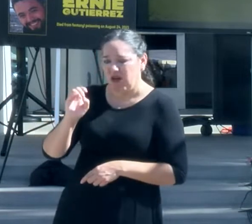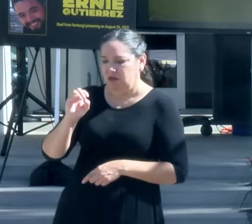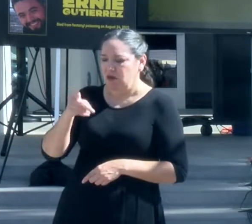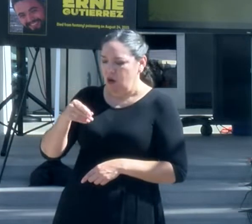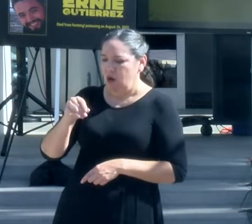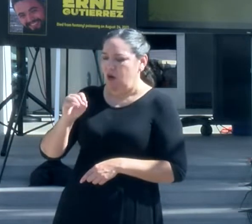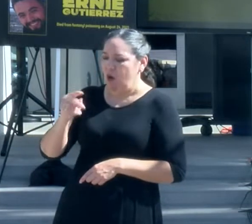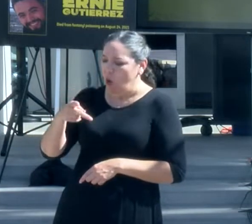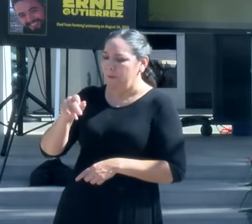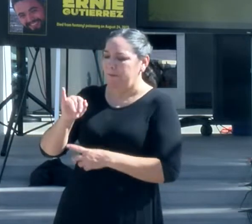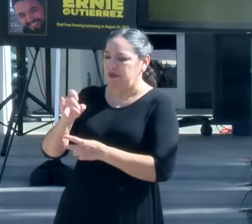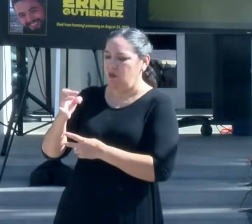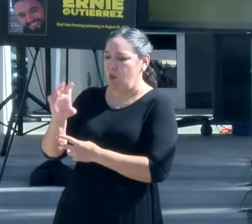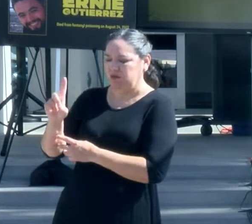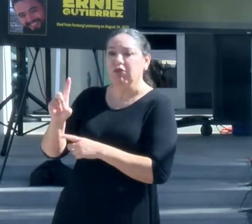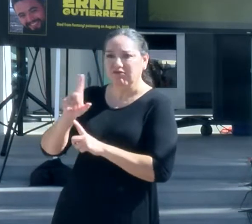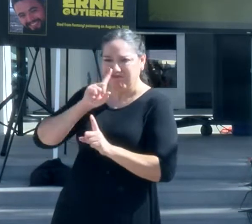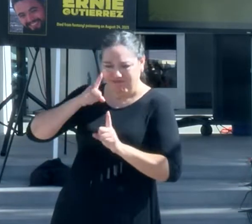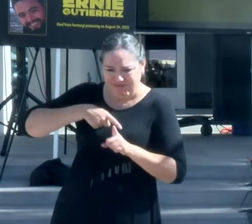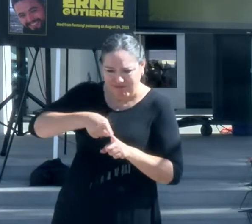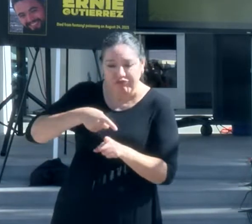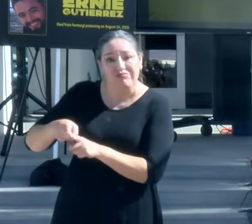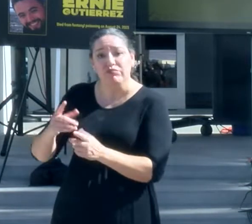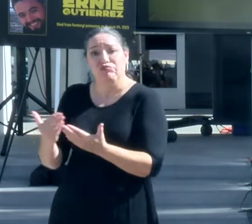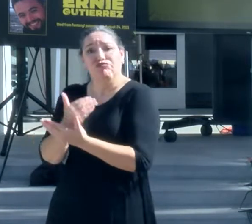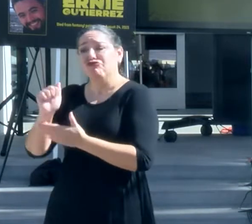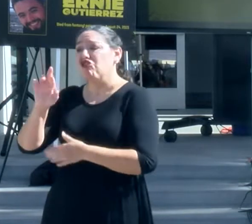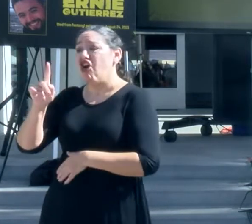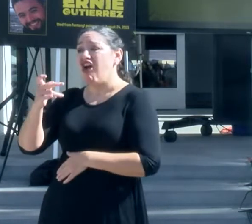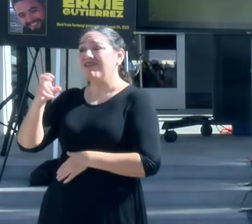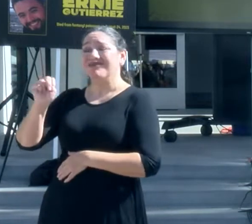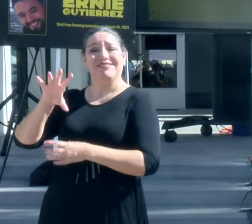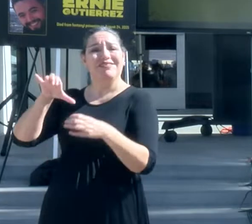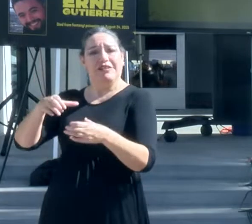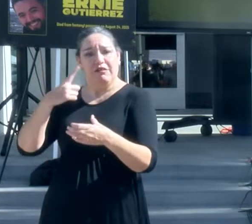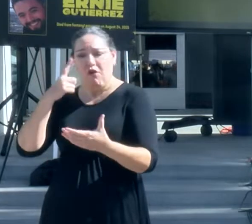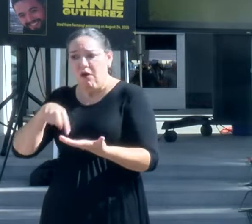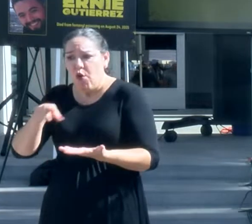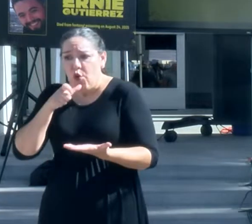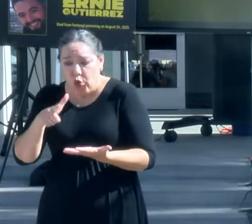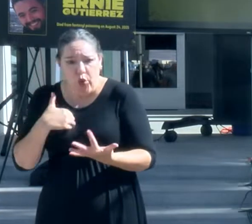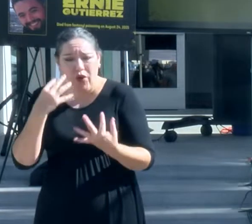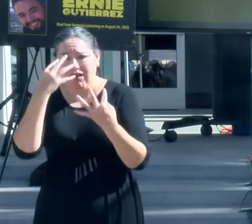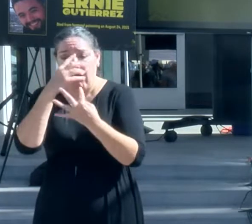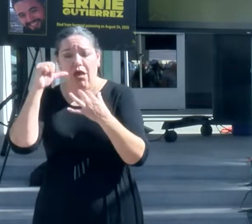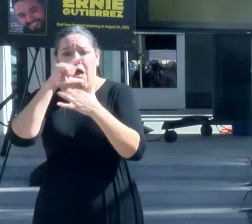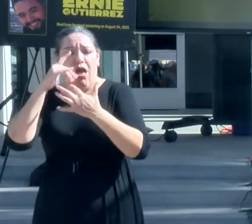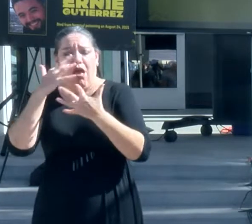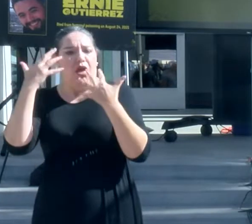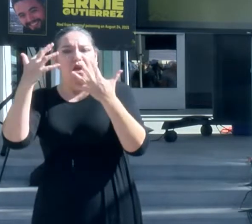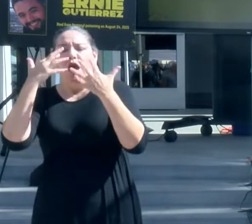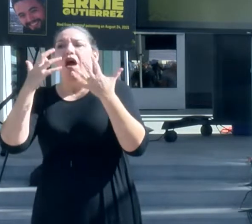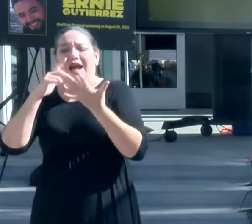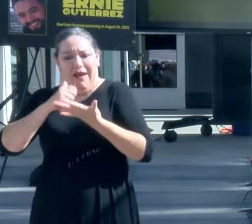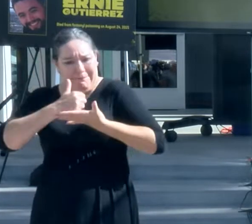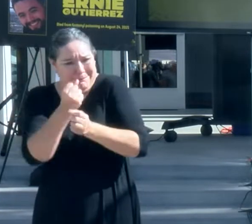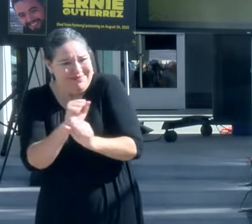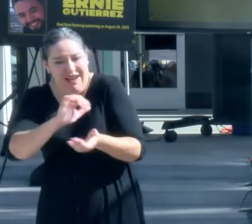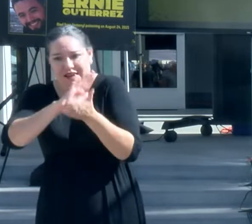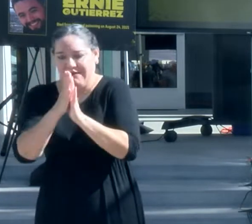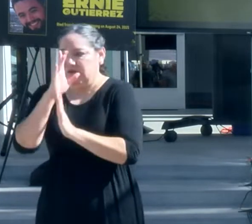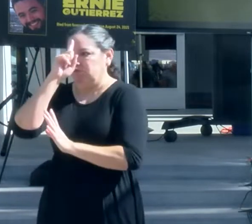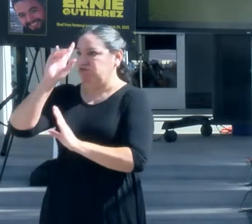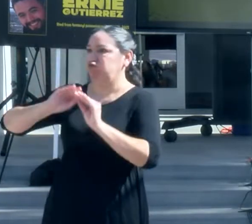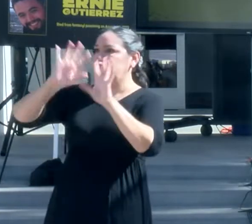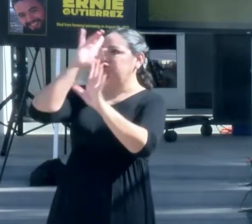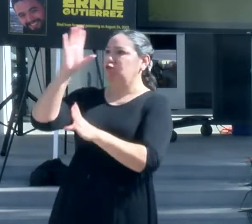Recovery Center and Sobering Center, which helps those under the influence of drugs safely become sober and then transition into